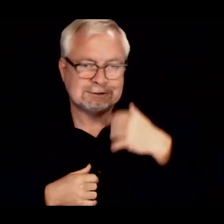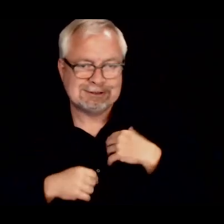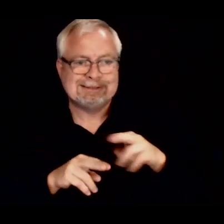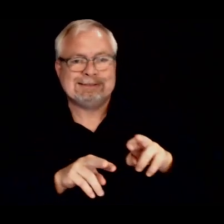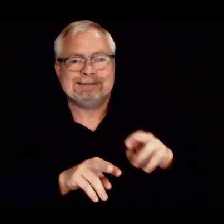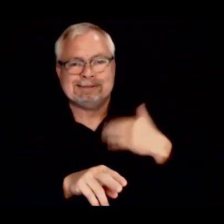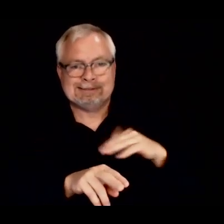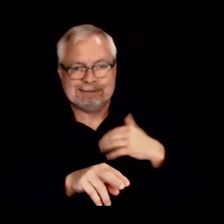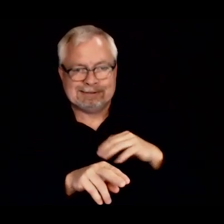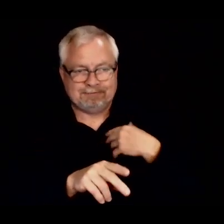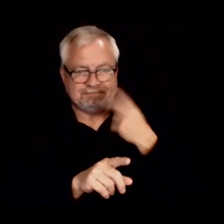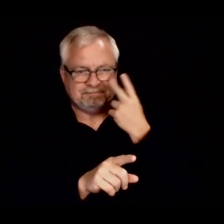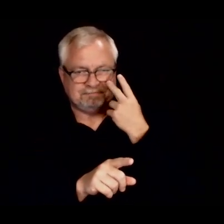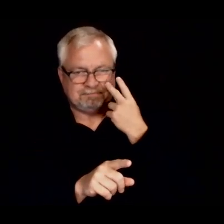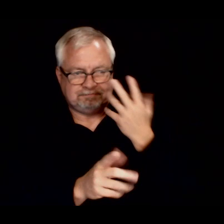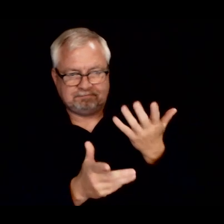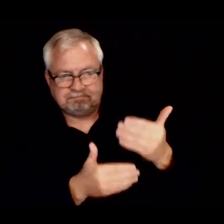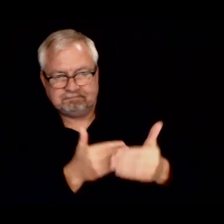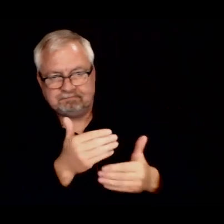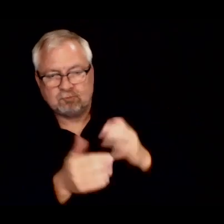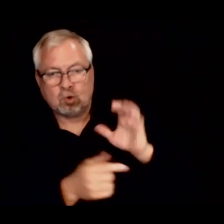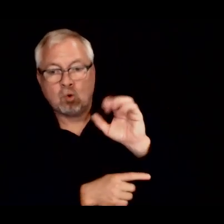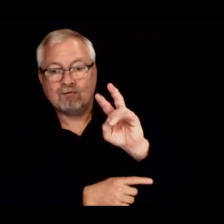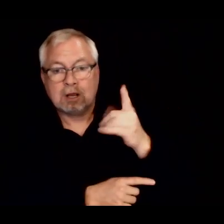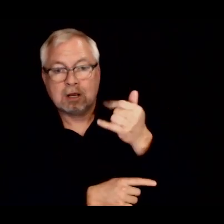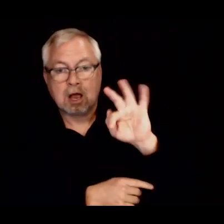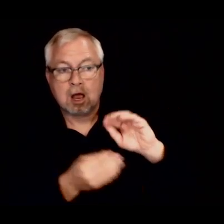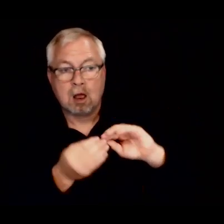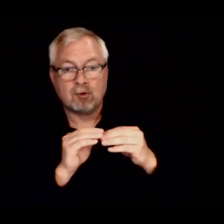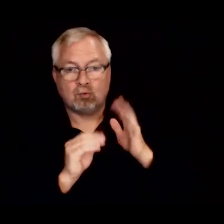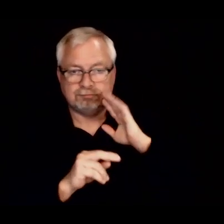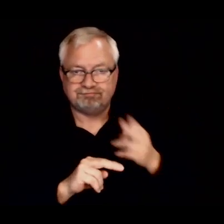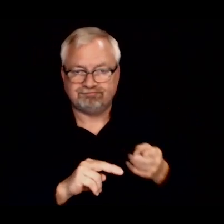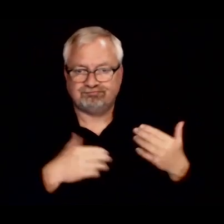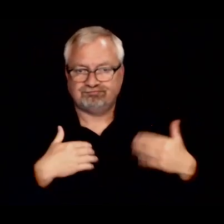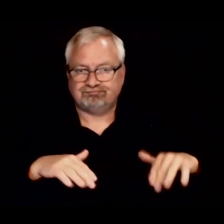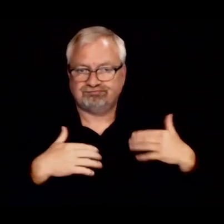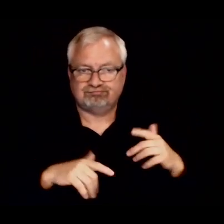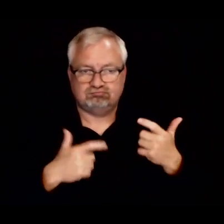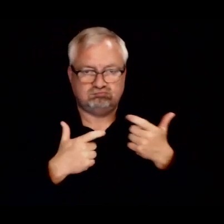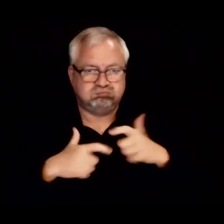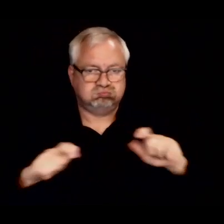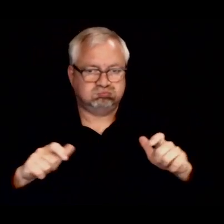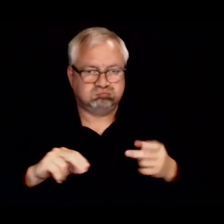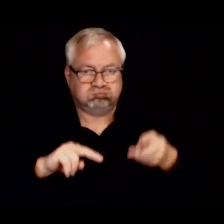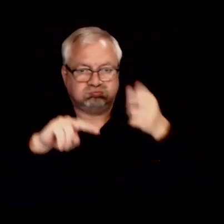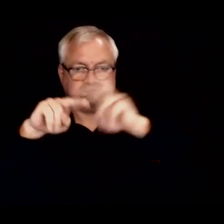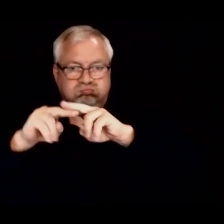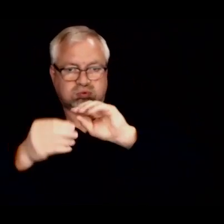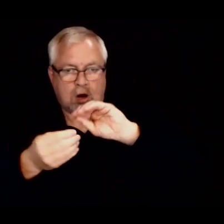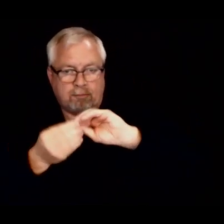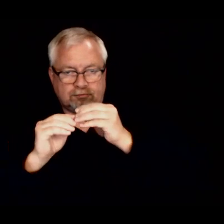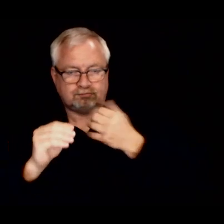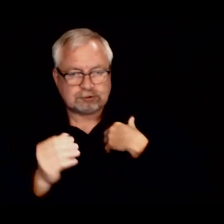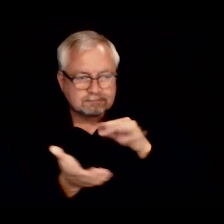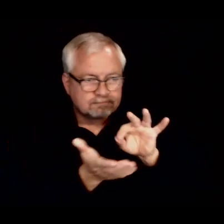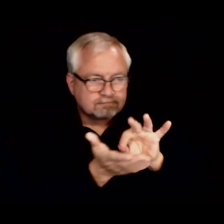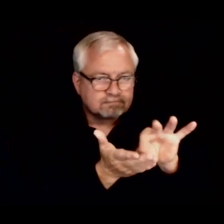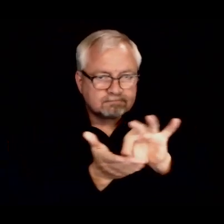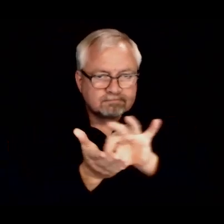with significantly larger representation in the case count than their share of the